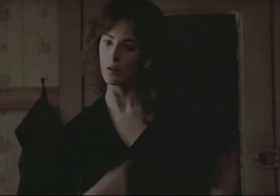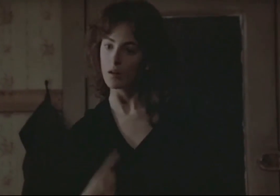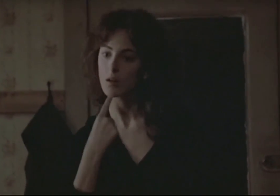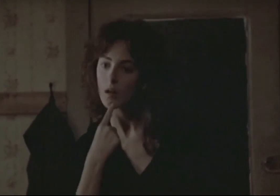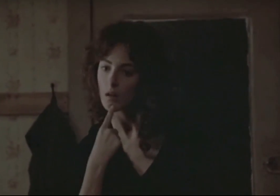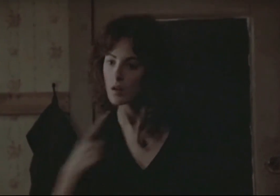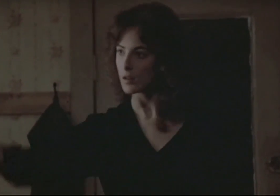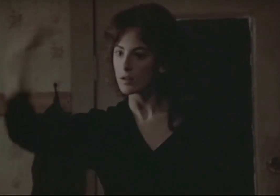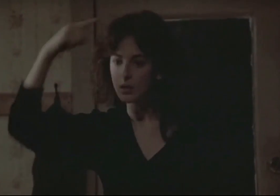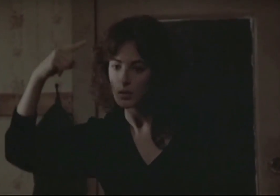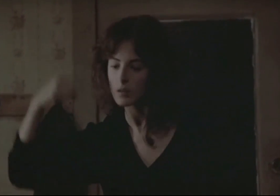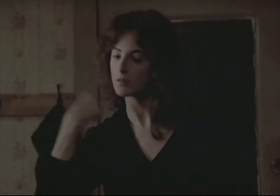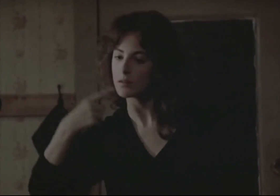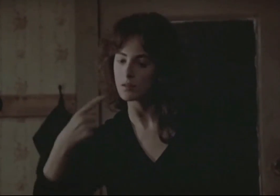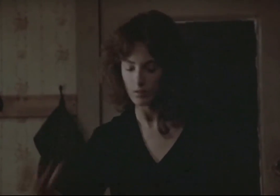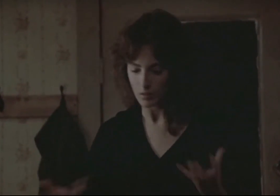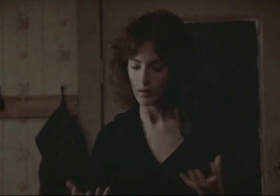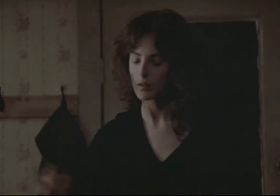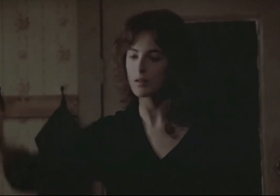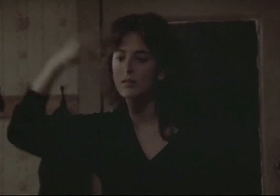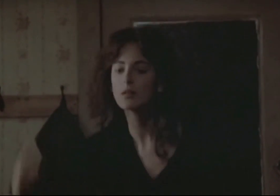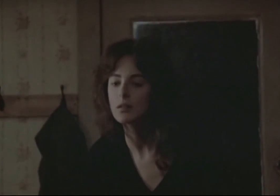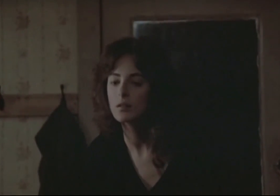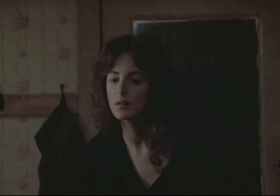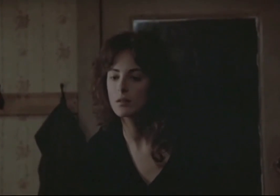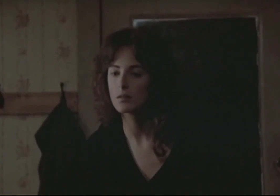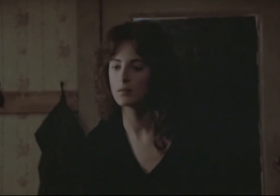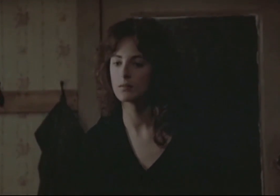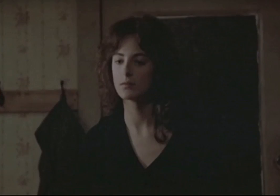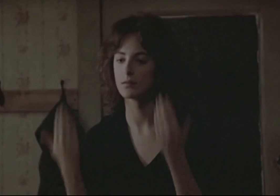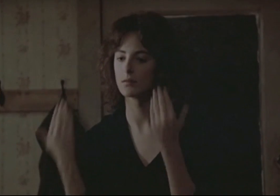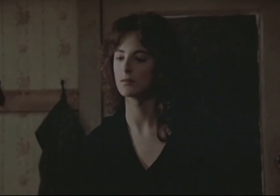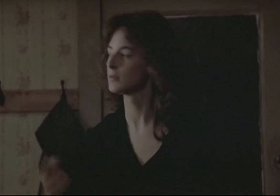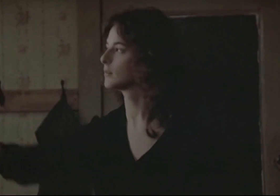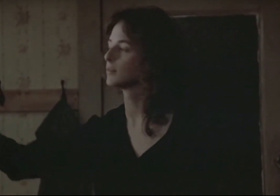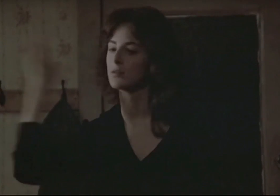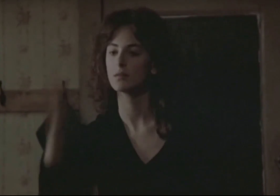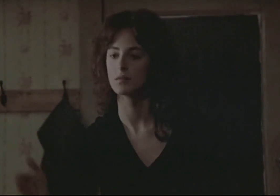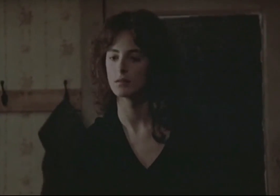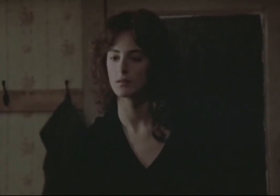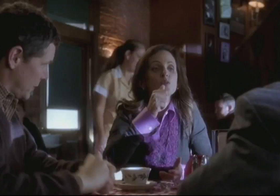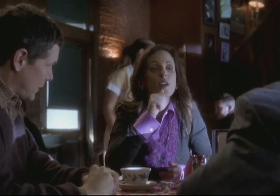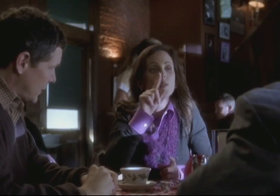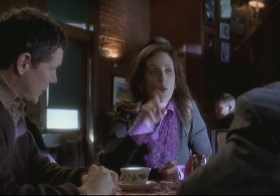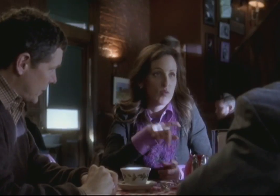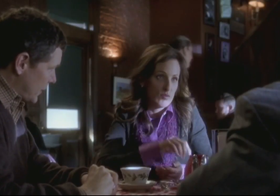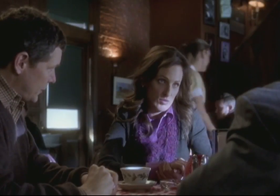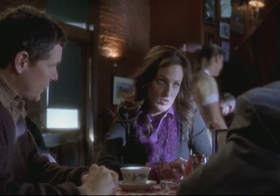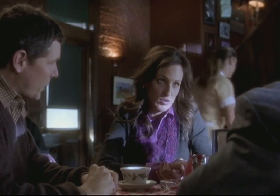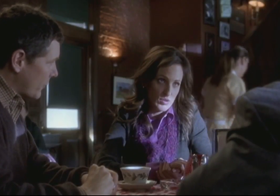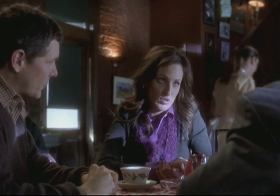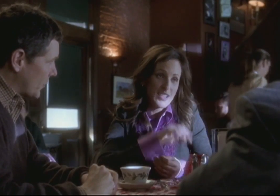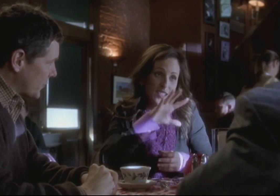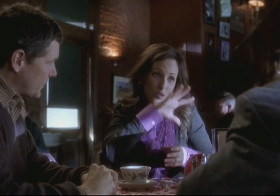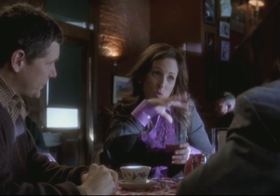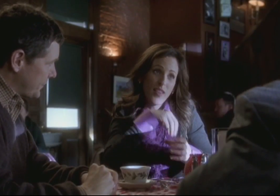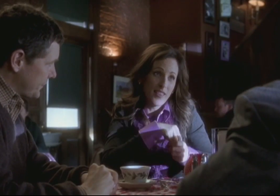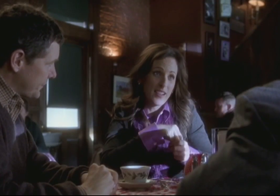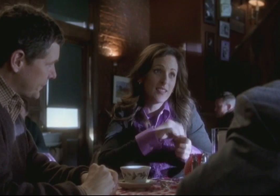course, has had a fantastic career. Some other highlights: West Wing on television. Right. We enjoyed that. President Bartlett seemed like a great guy.